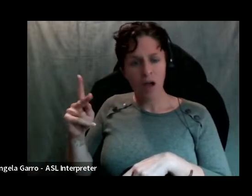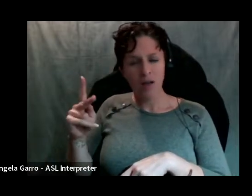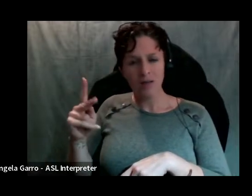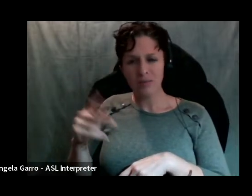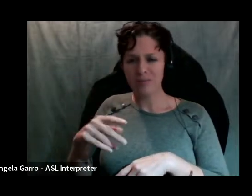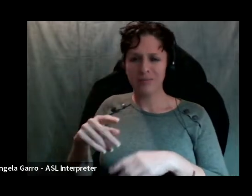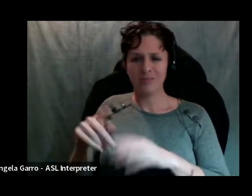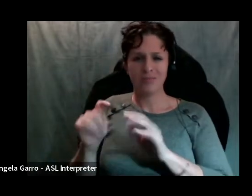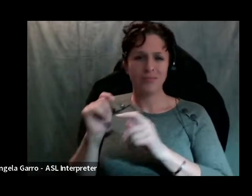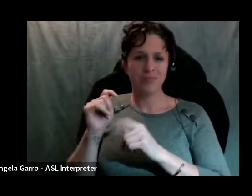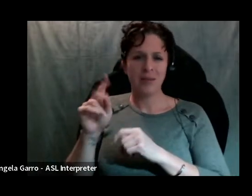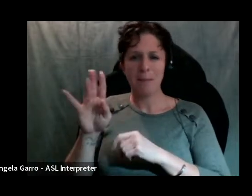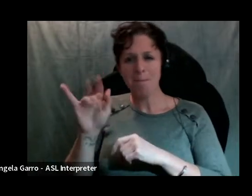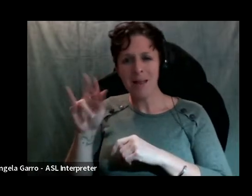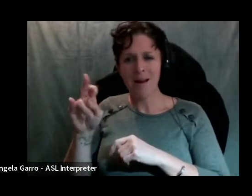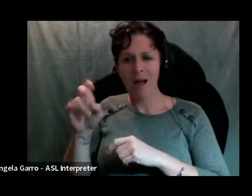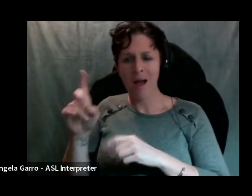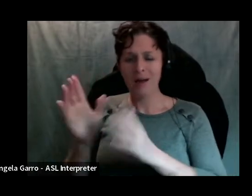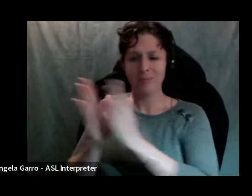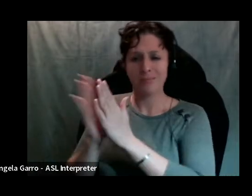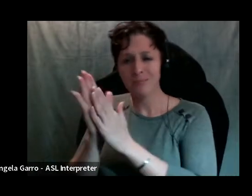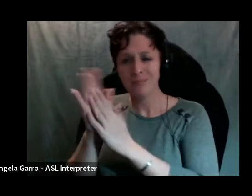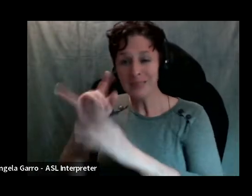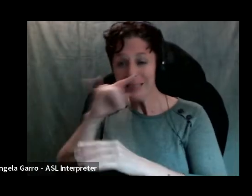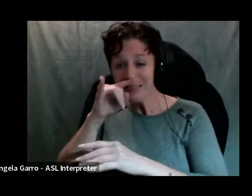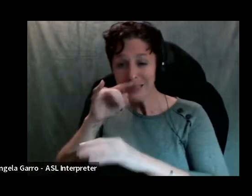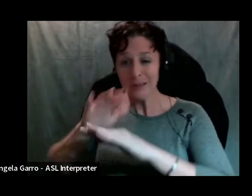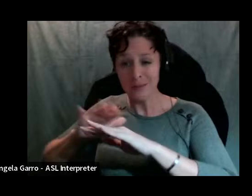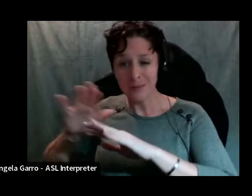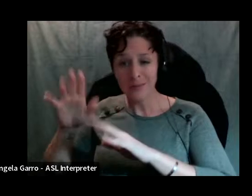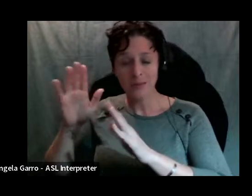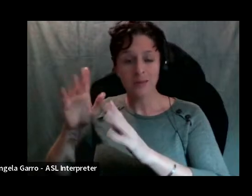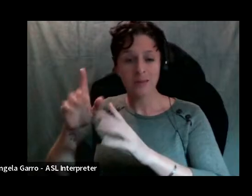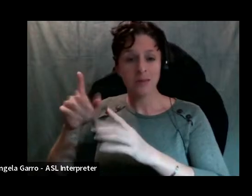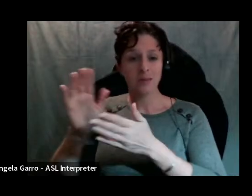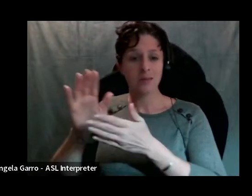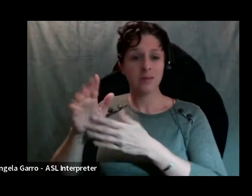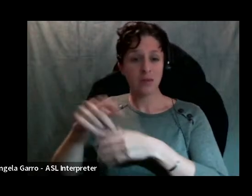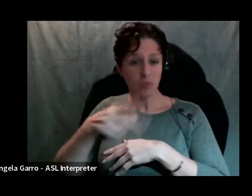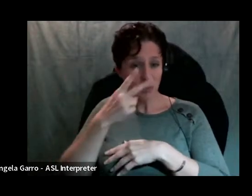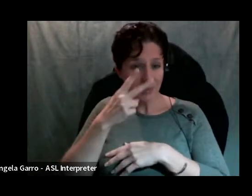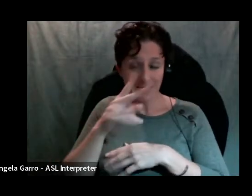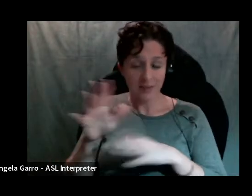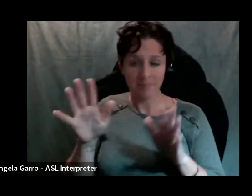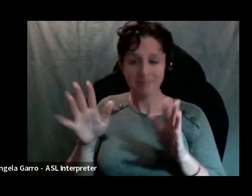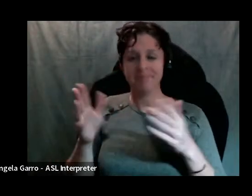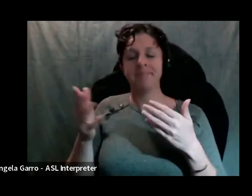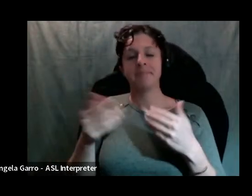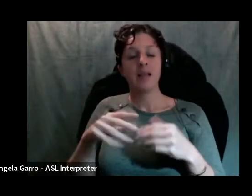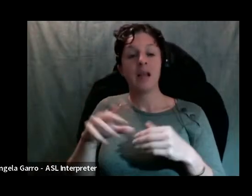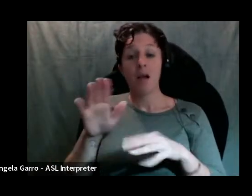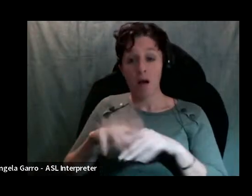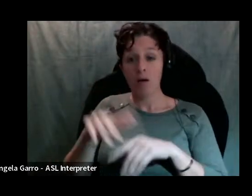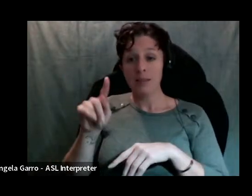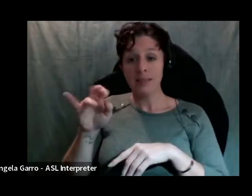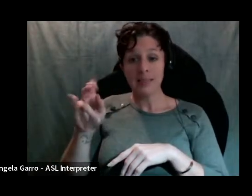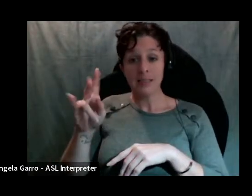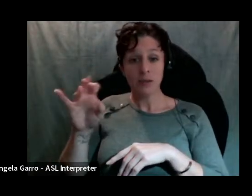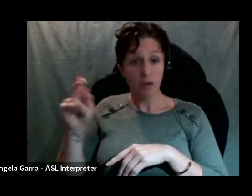Laden kids kind of praising Bin Laden. Have you seen? Are you on TikTok? Well, on TikTok,